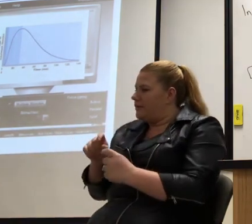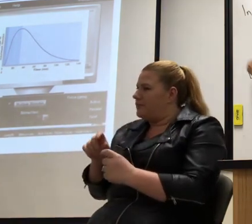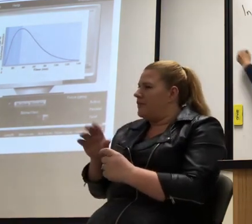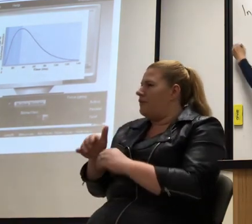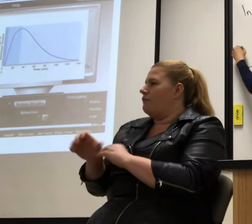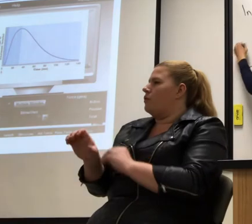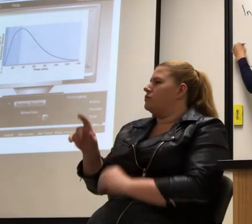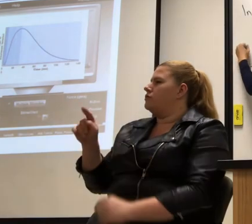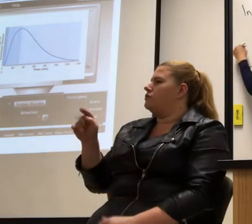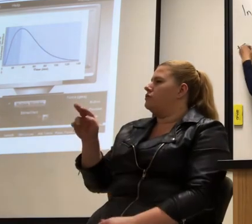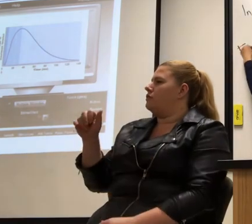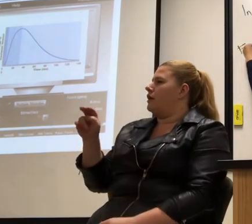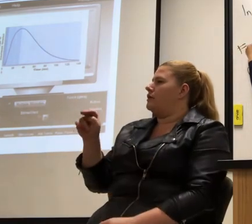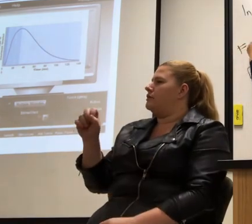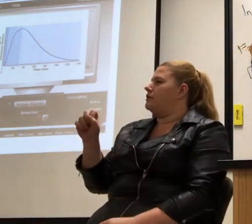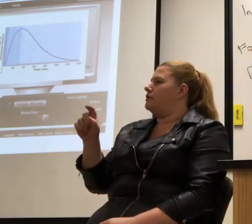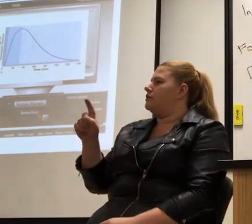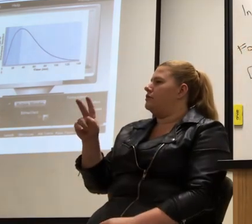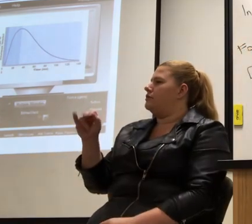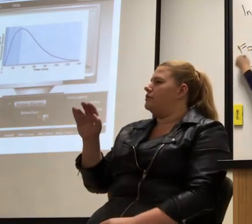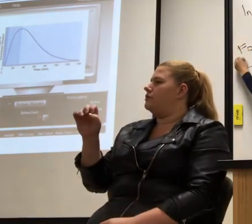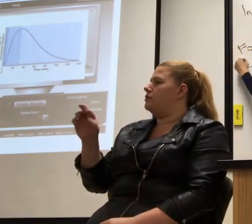transducer